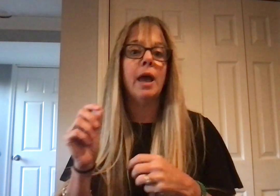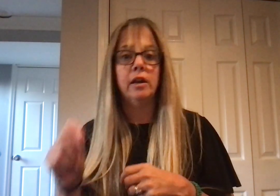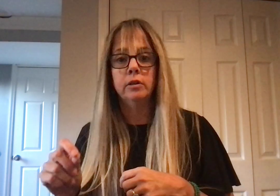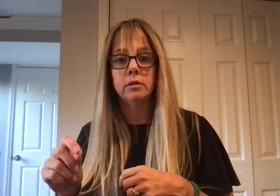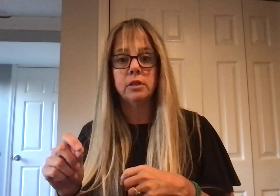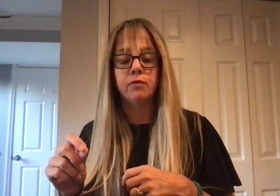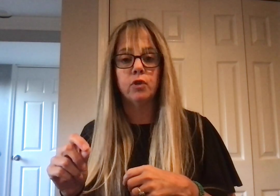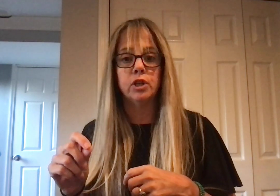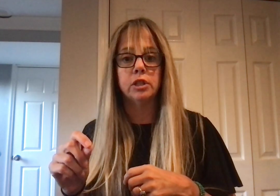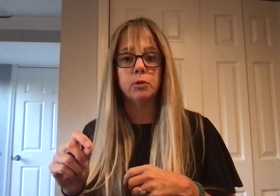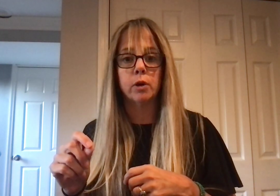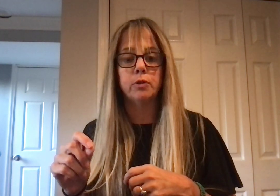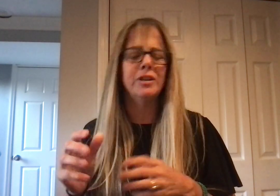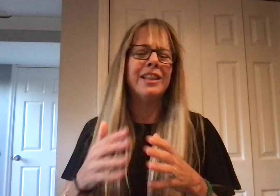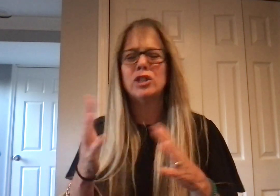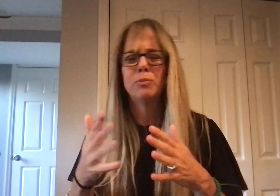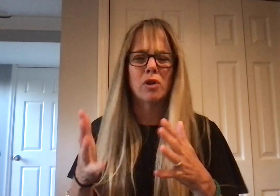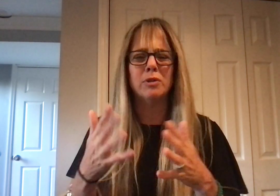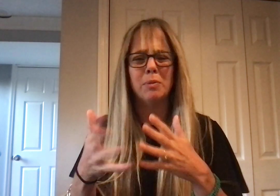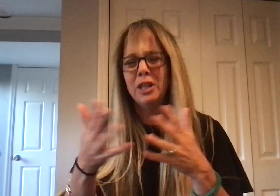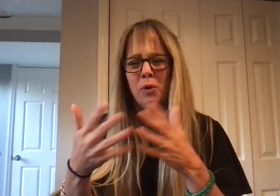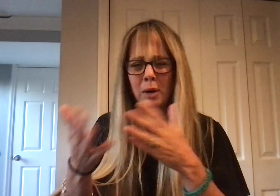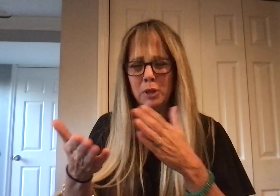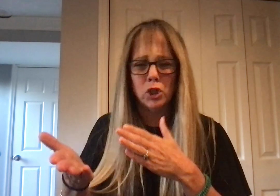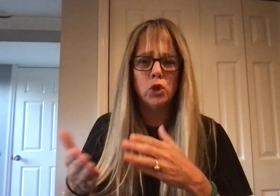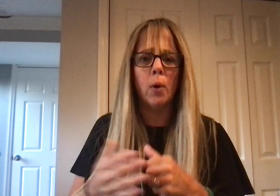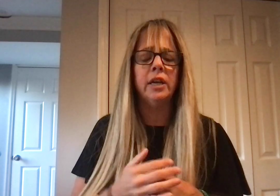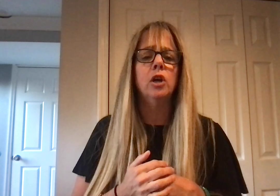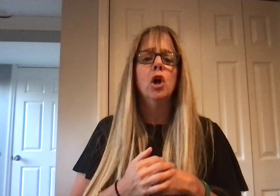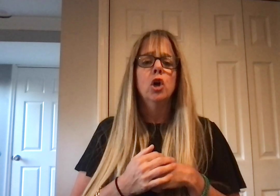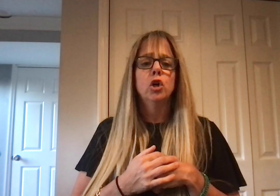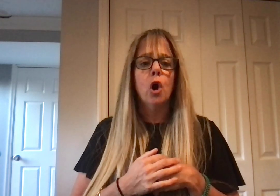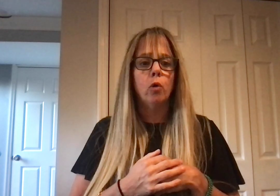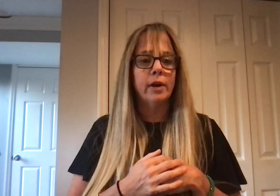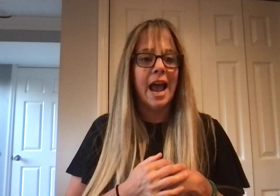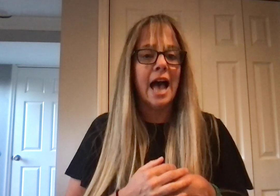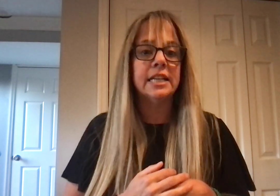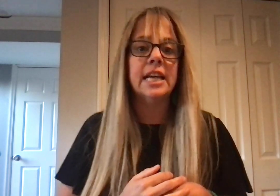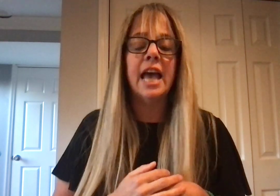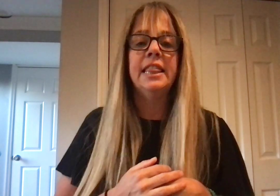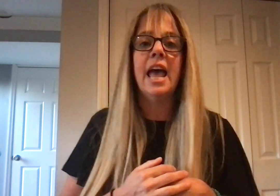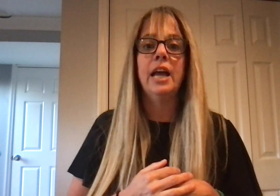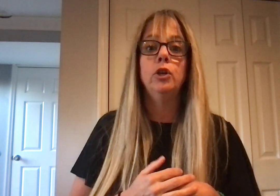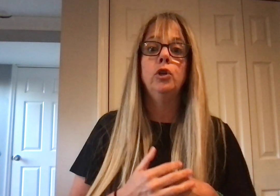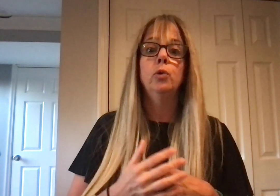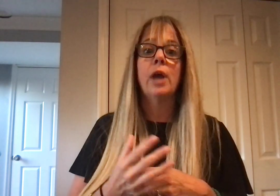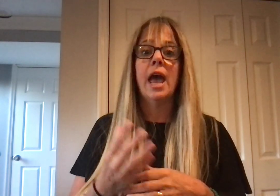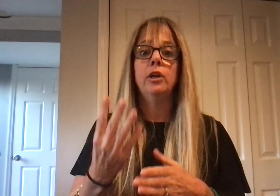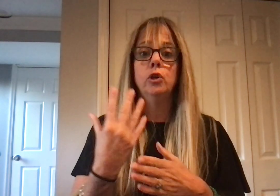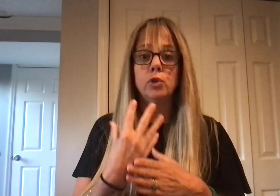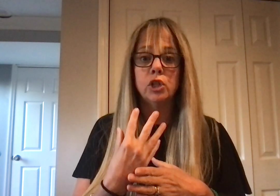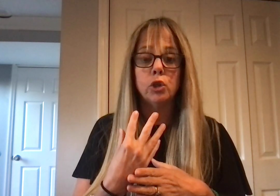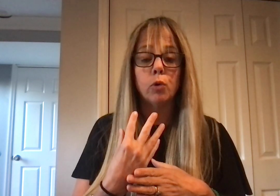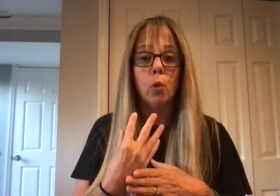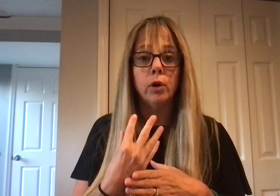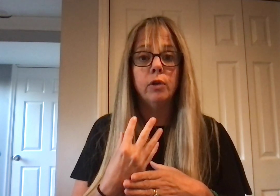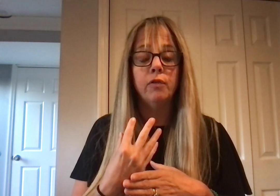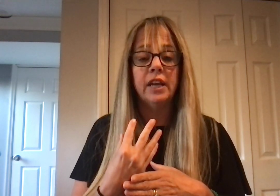pay for the subscription, not the subscription, but you know what I mean, to join Go React, and then you can use it to record your